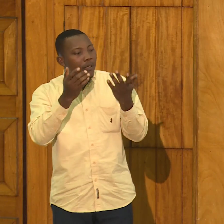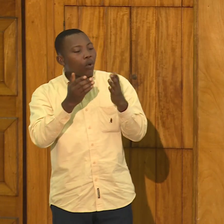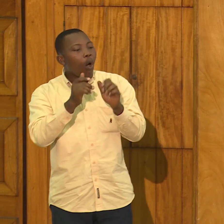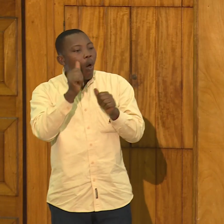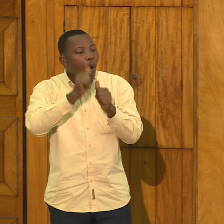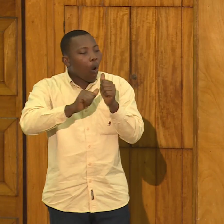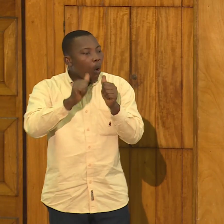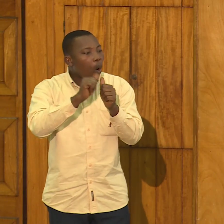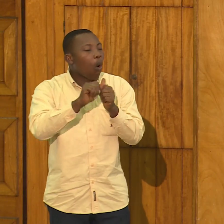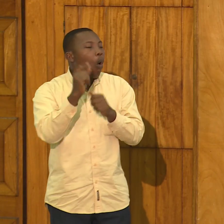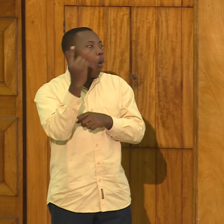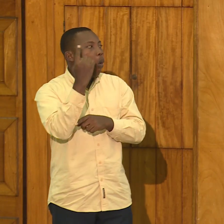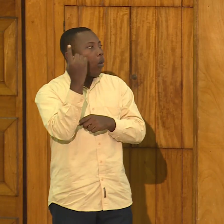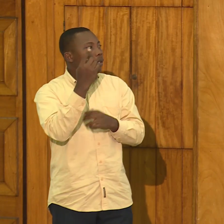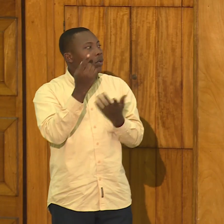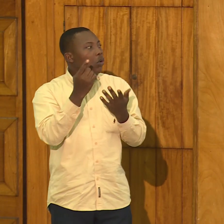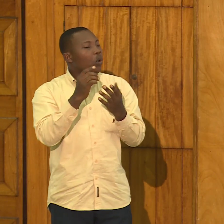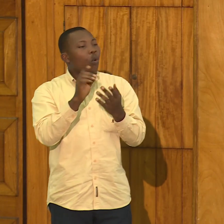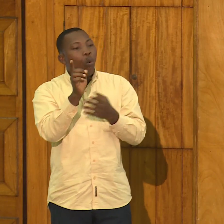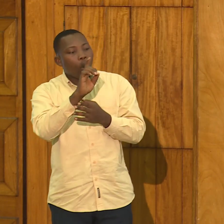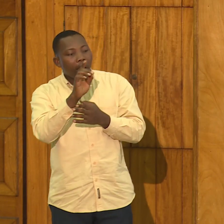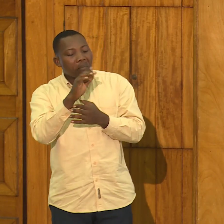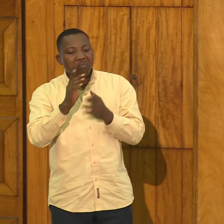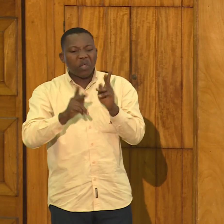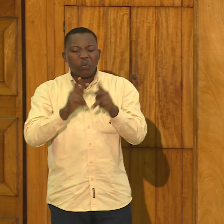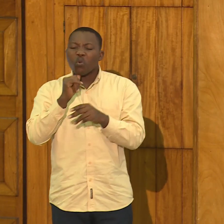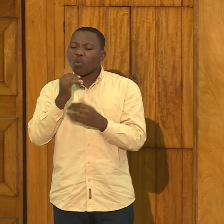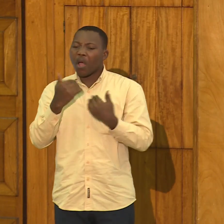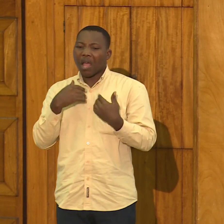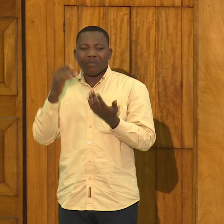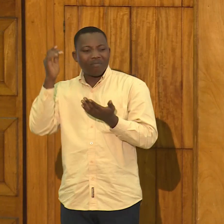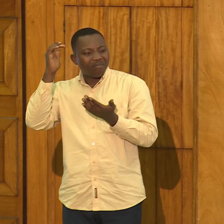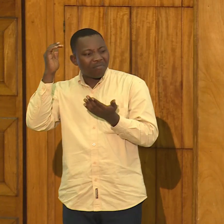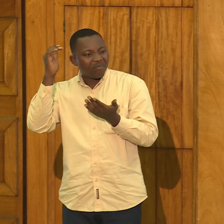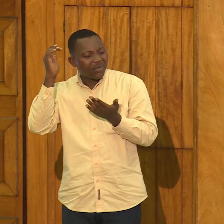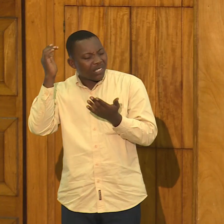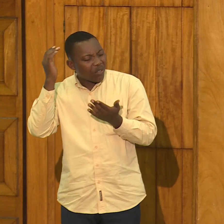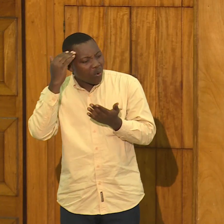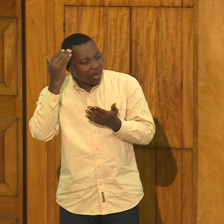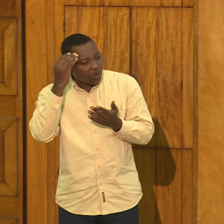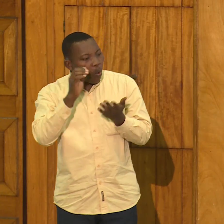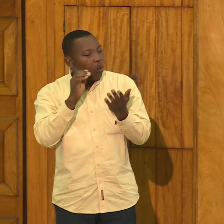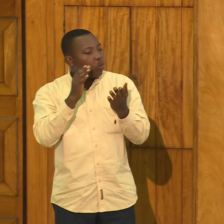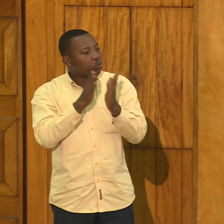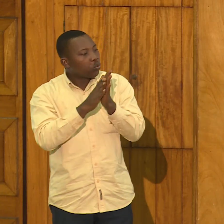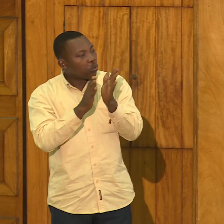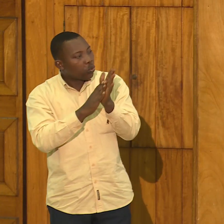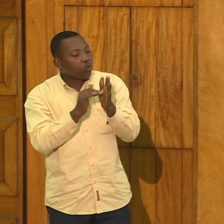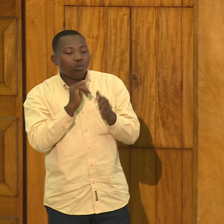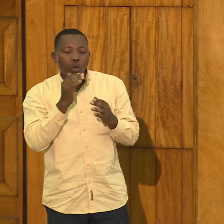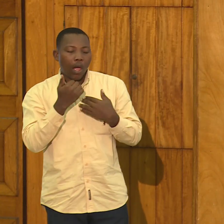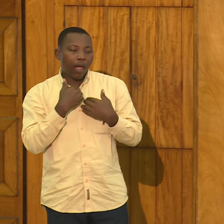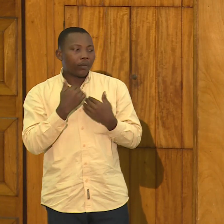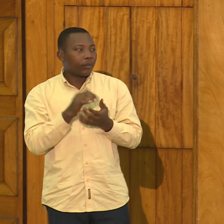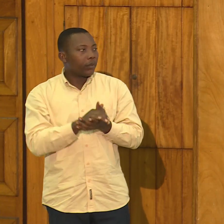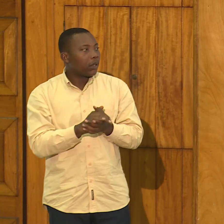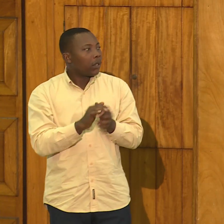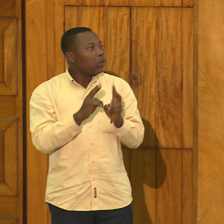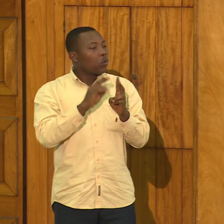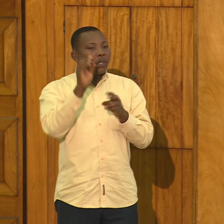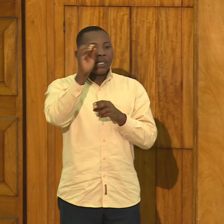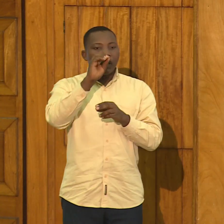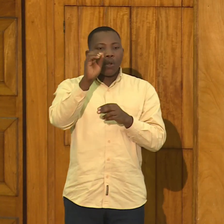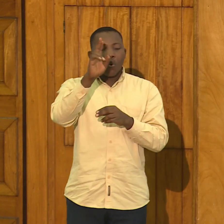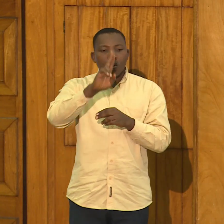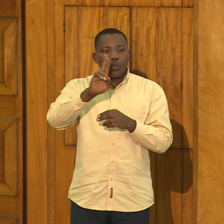formal education had no access. Now, let me repeat that. Zero utilization amongst women